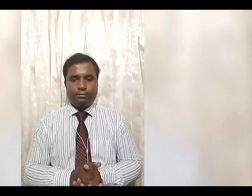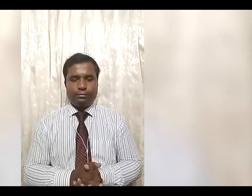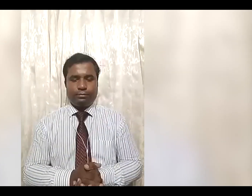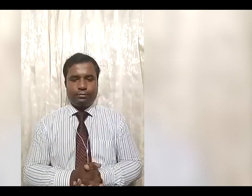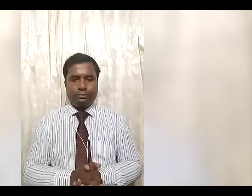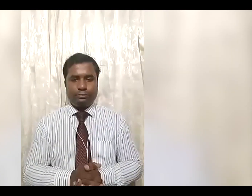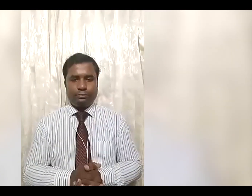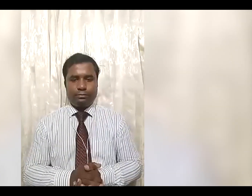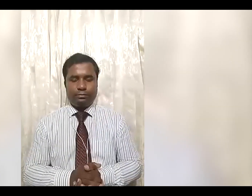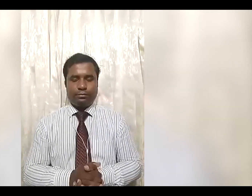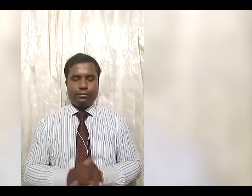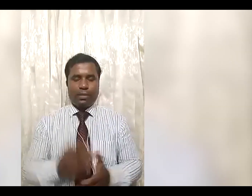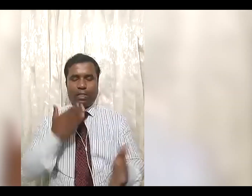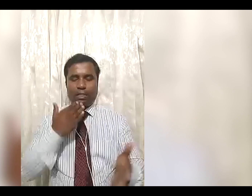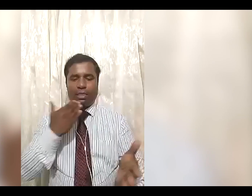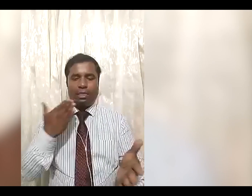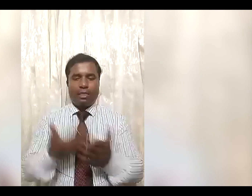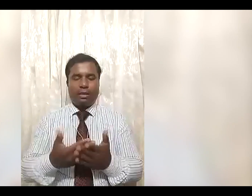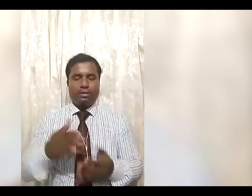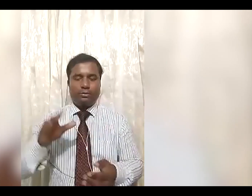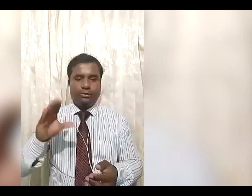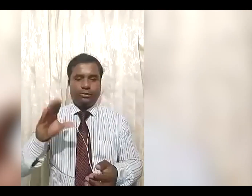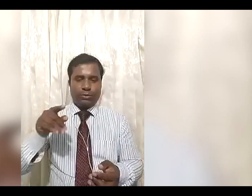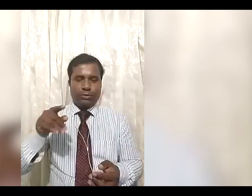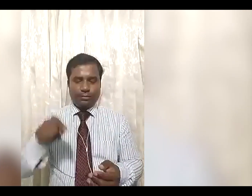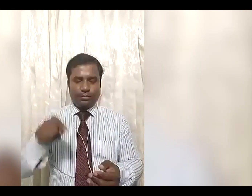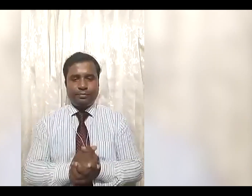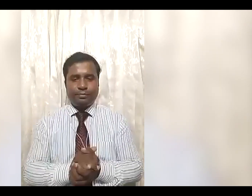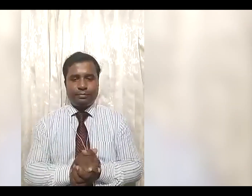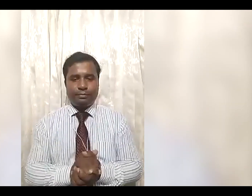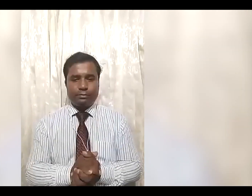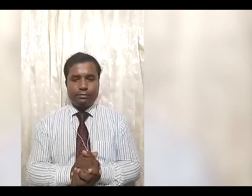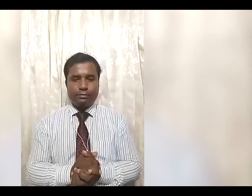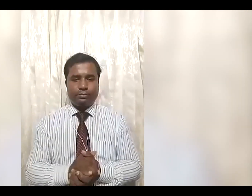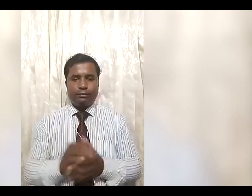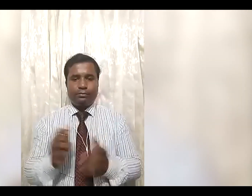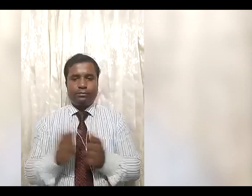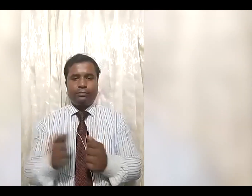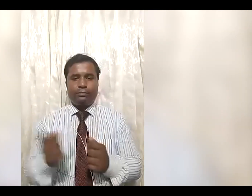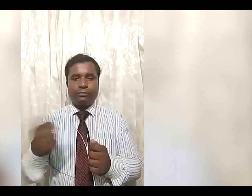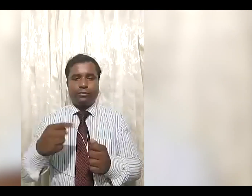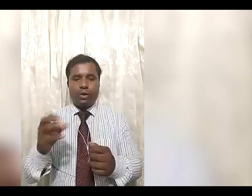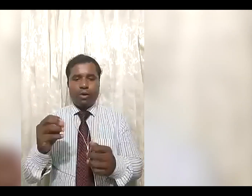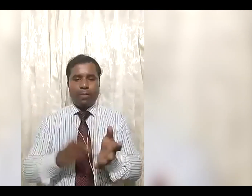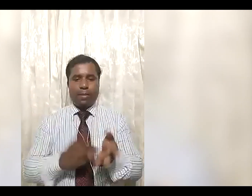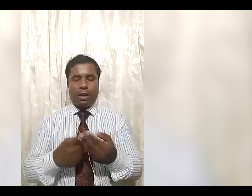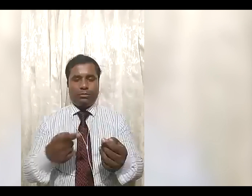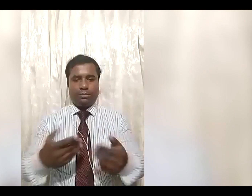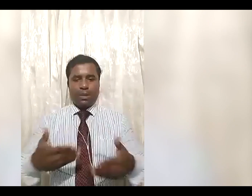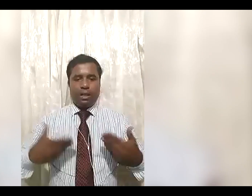Thank you so much. Those were excellent comments. We're very happy to have